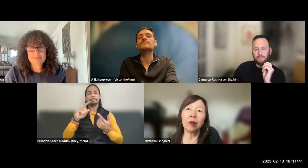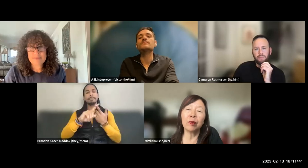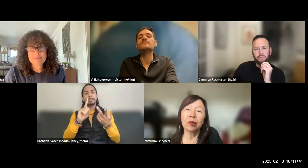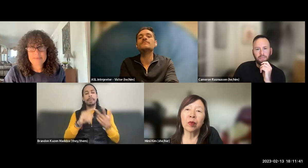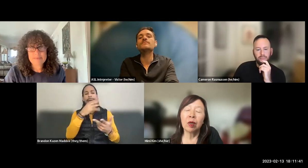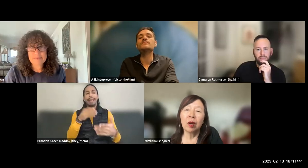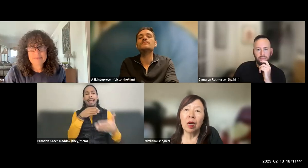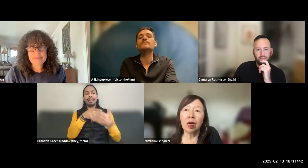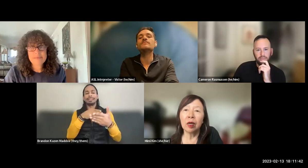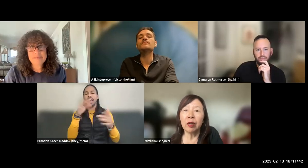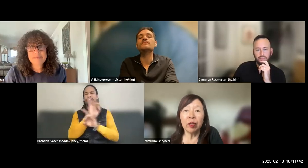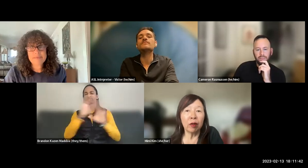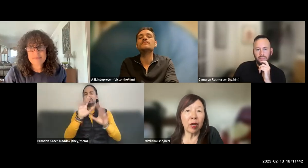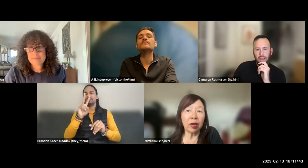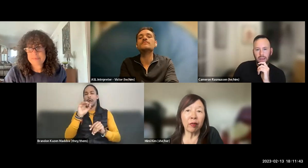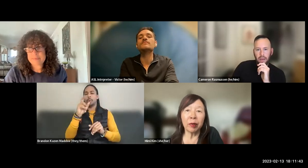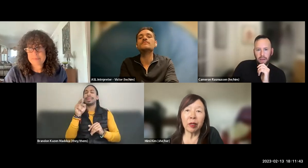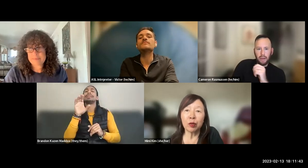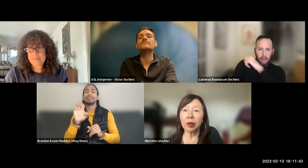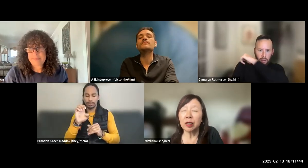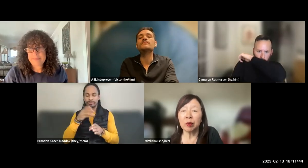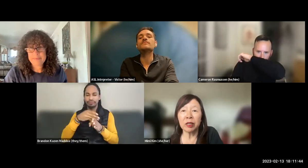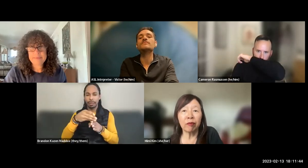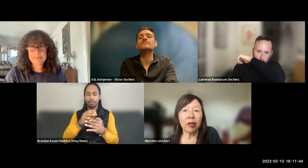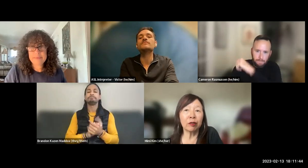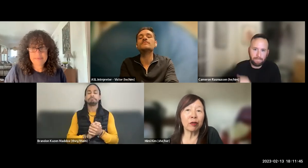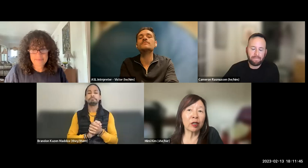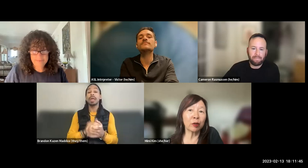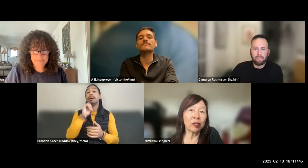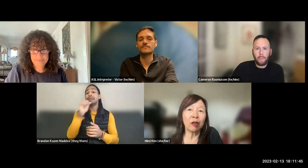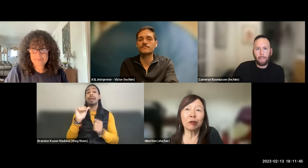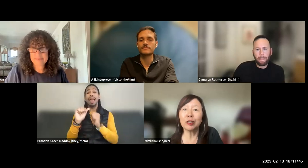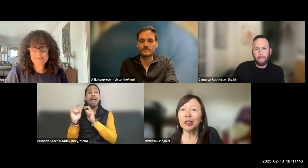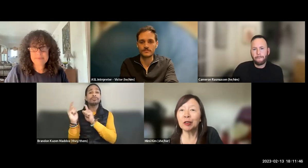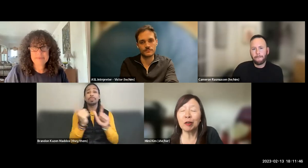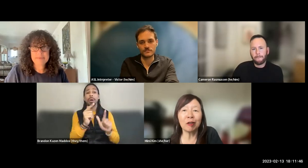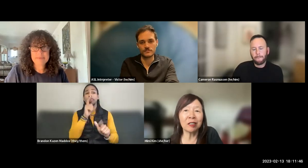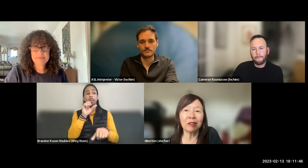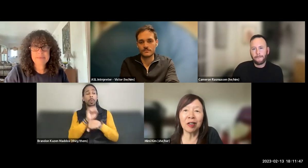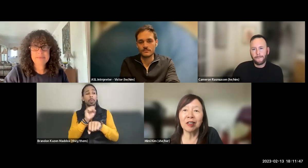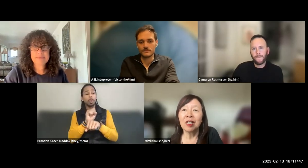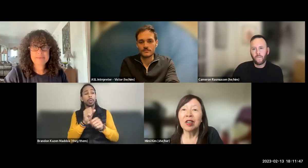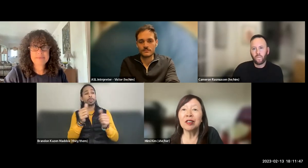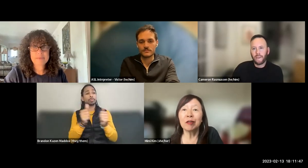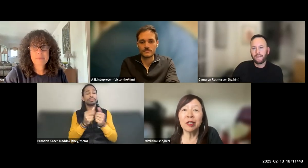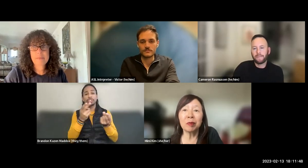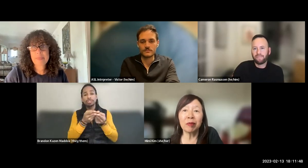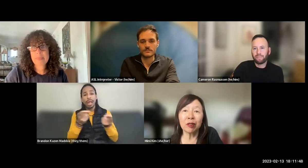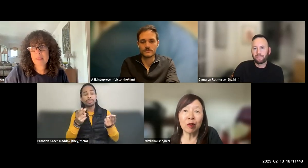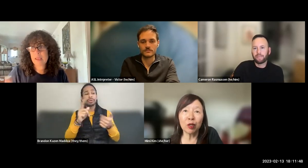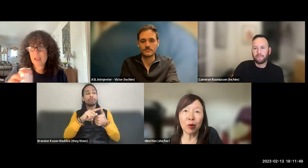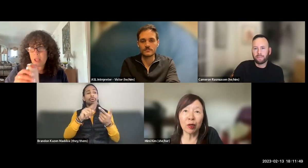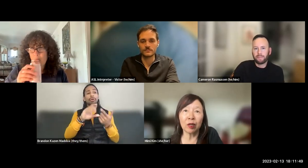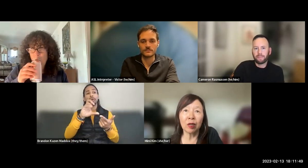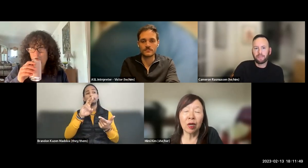that even though not everybody that's working in domestic violence or sexual assault or a shelter or crisis line considers